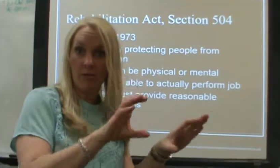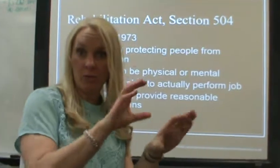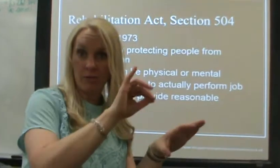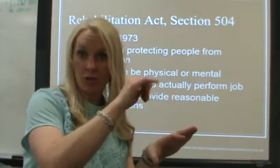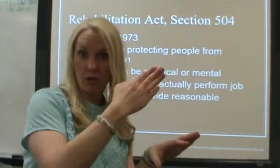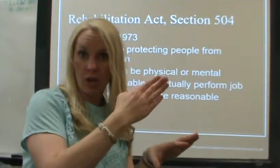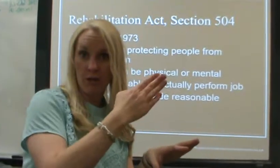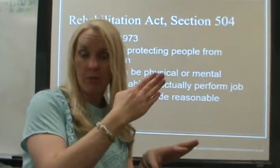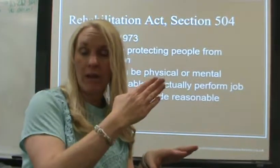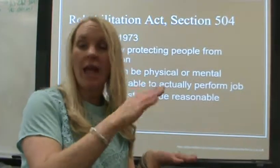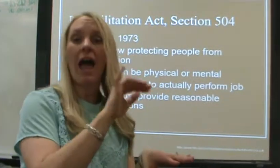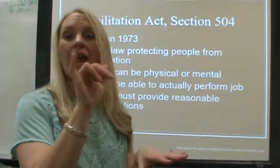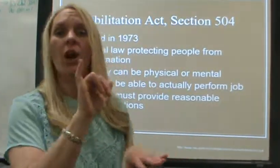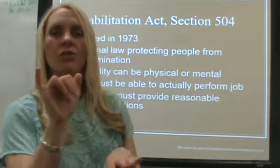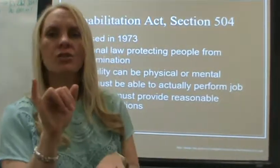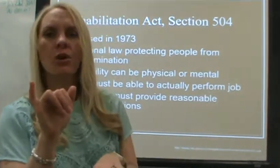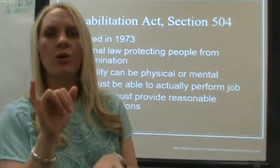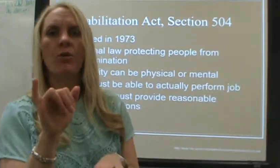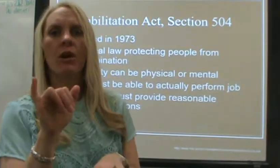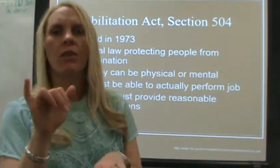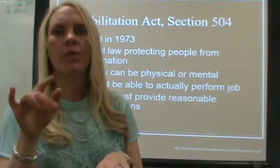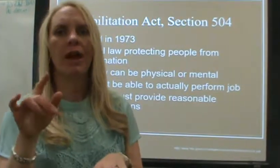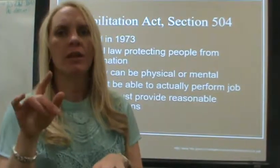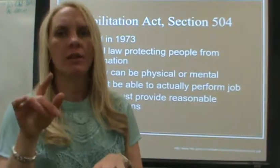doing the job, and also that